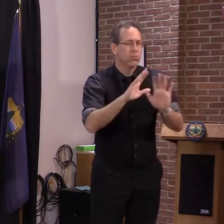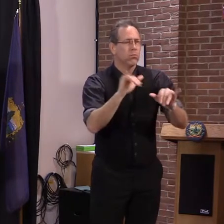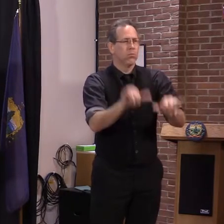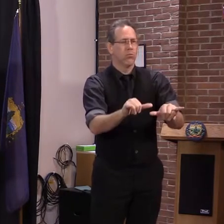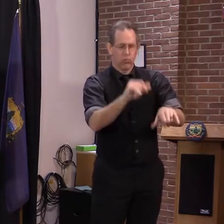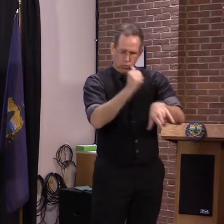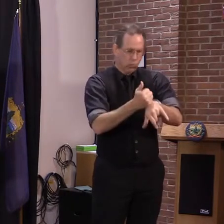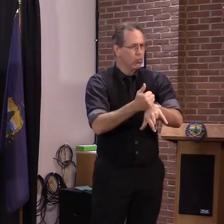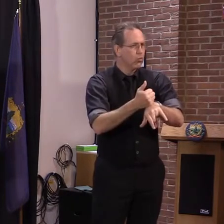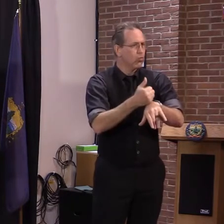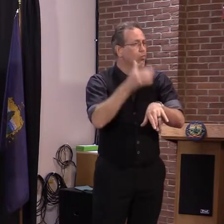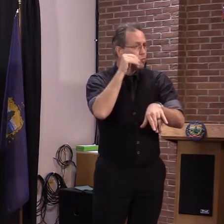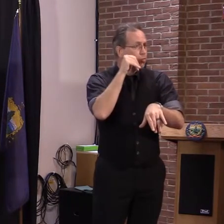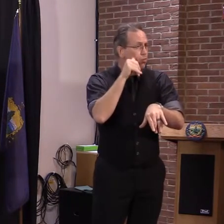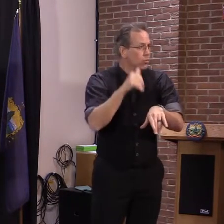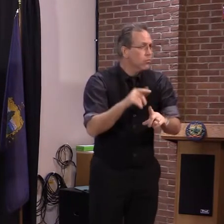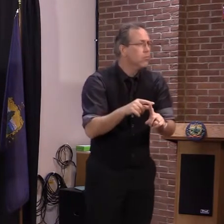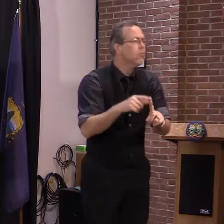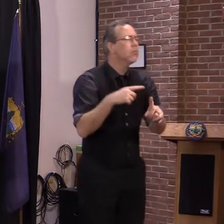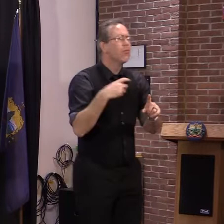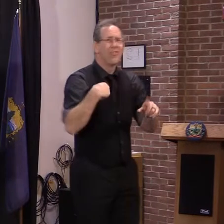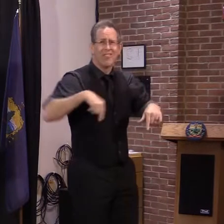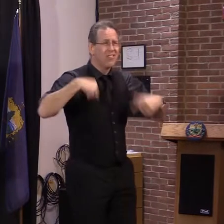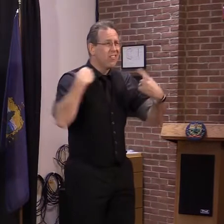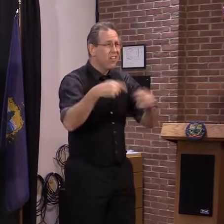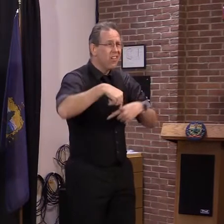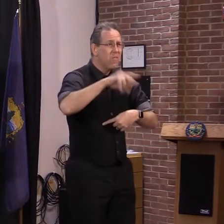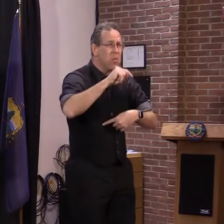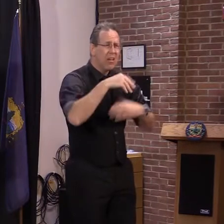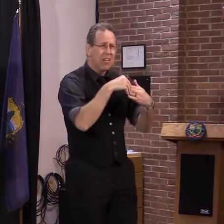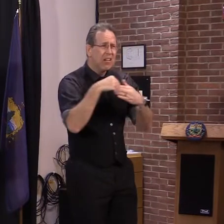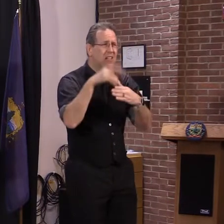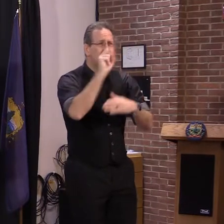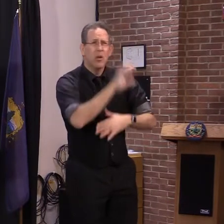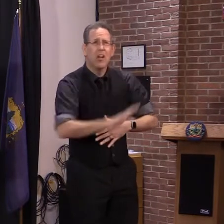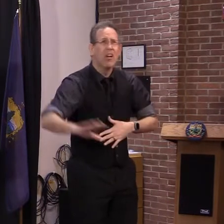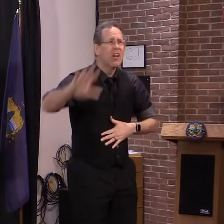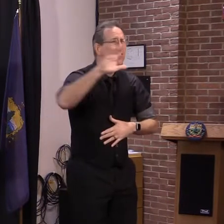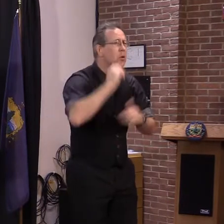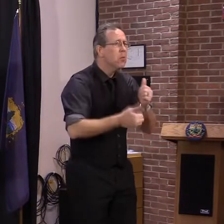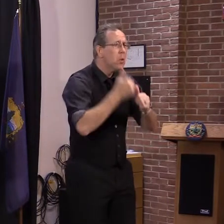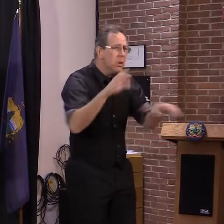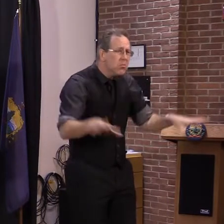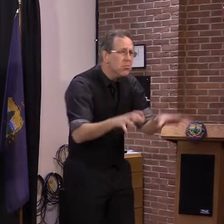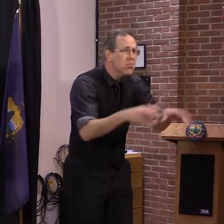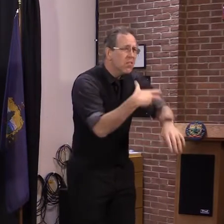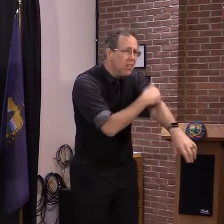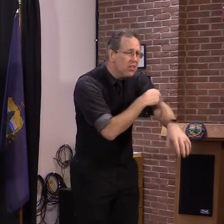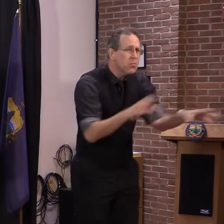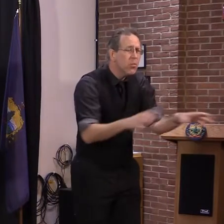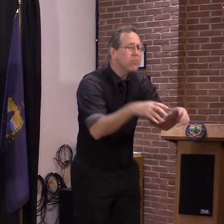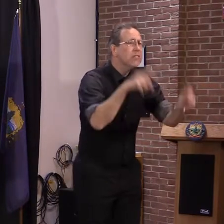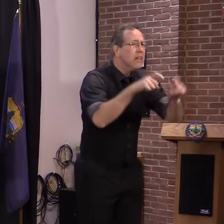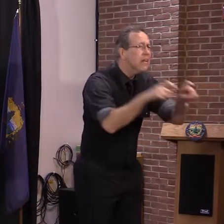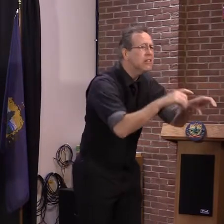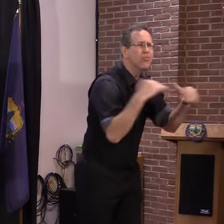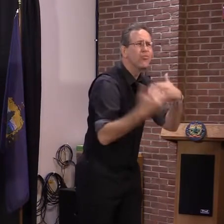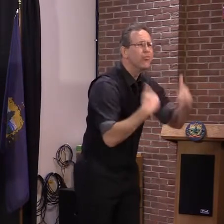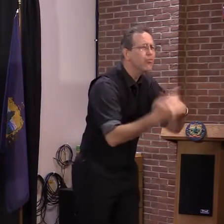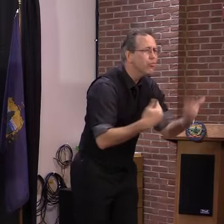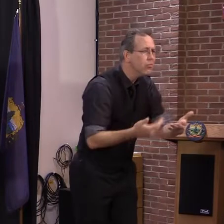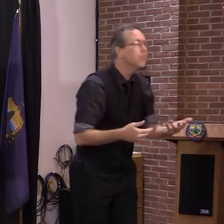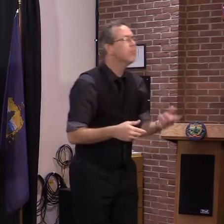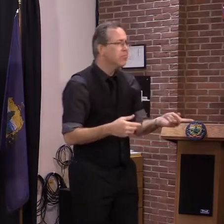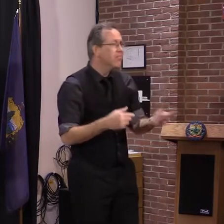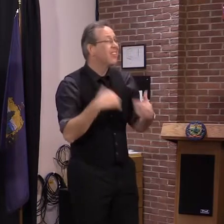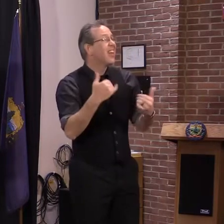in so many ways, and we've done so by taking an incremental approach. And this won't be any different. So I